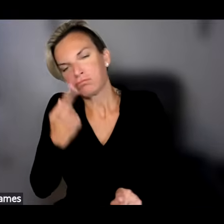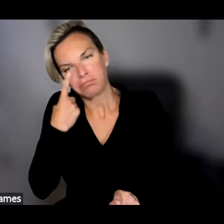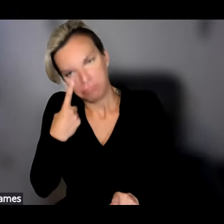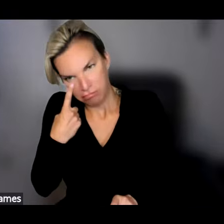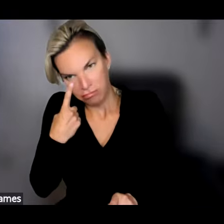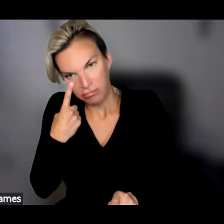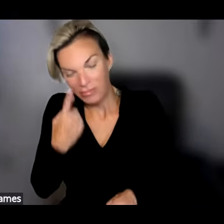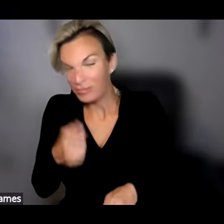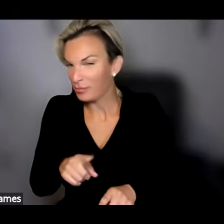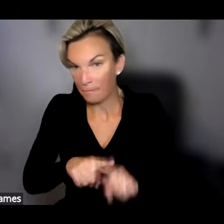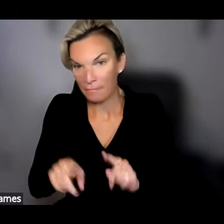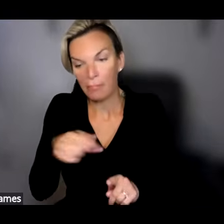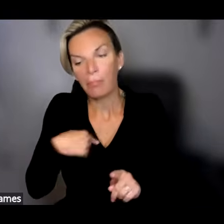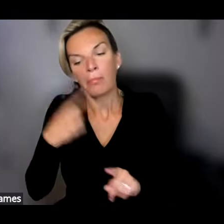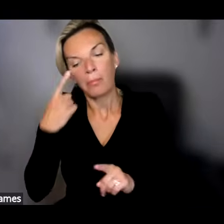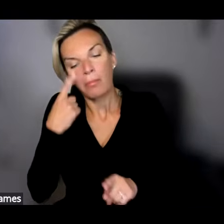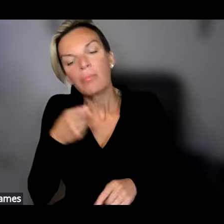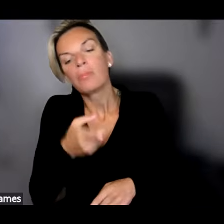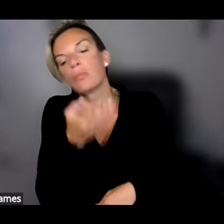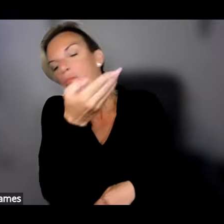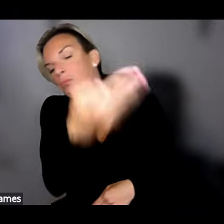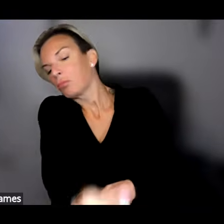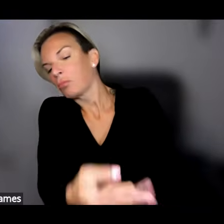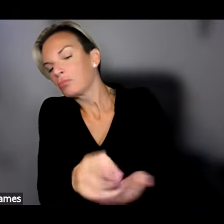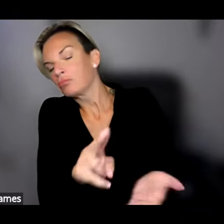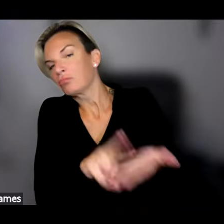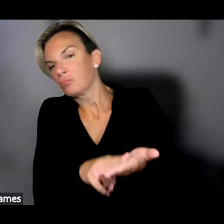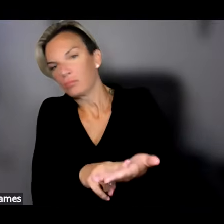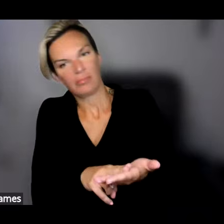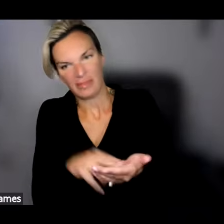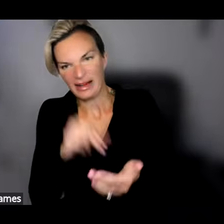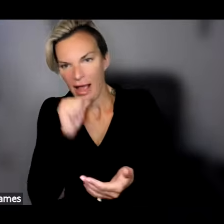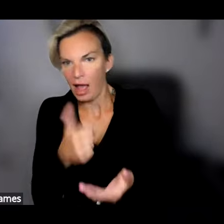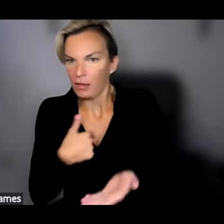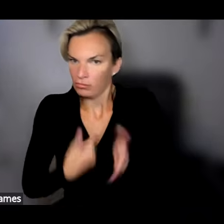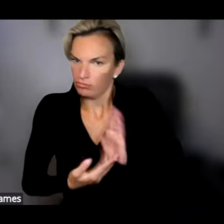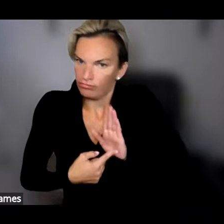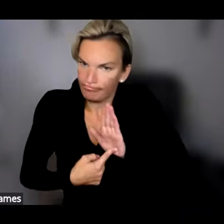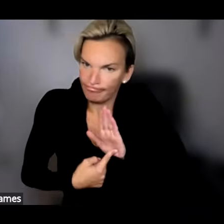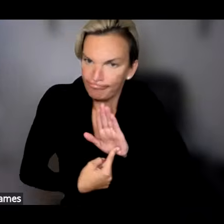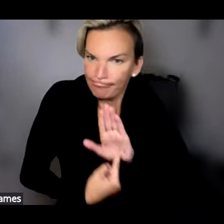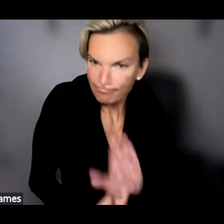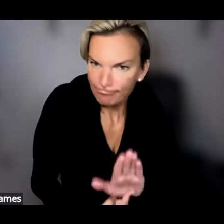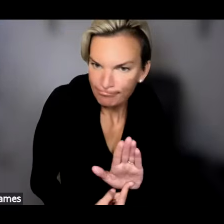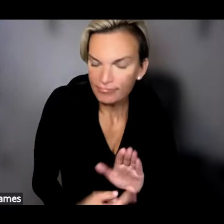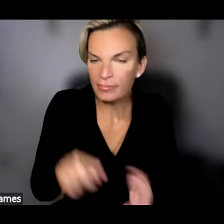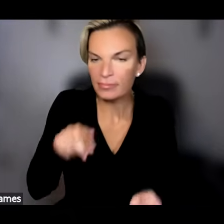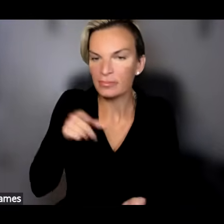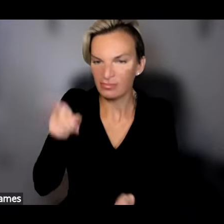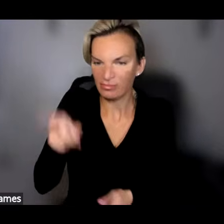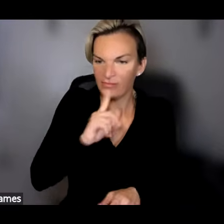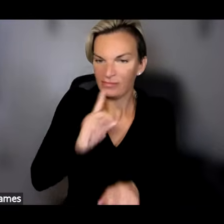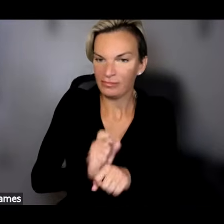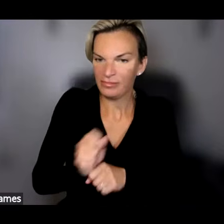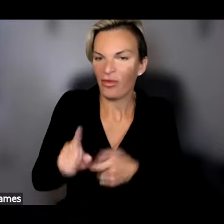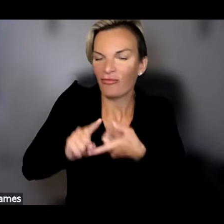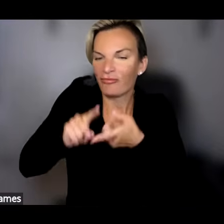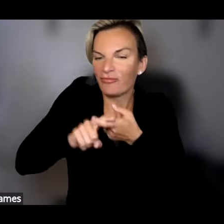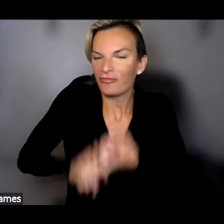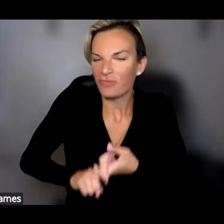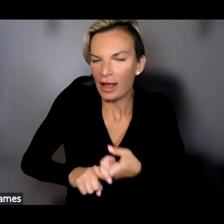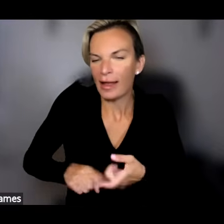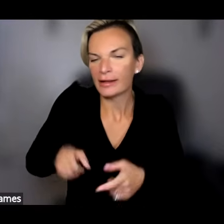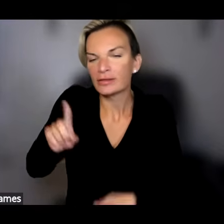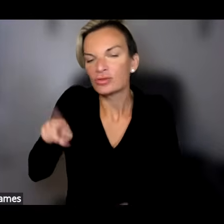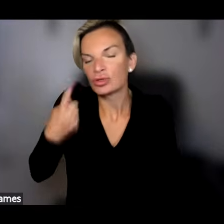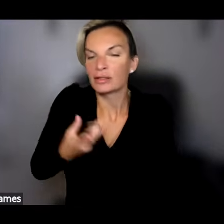proxy in this state. The circulator of that petition was the friend of Cambensi who handed it to those 2 voters.